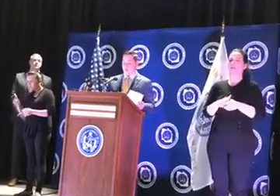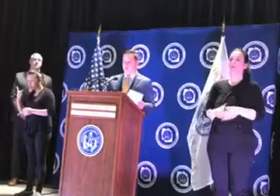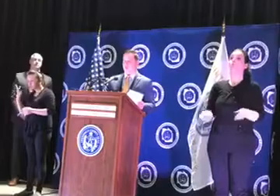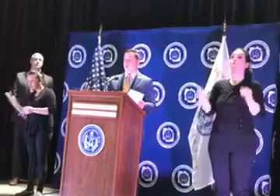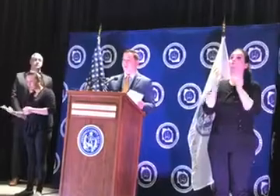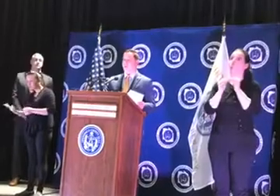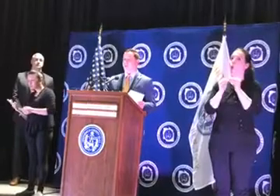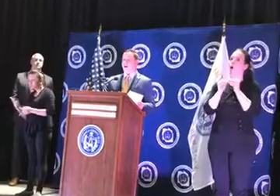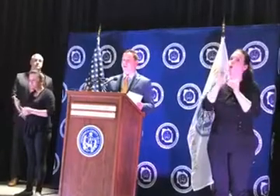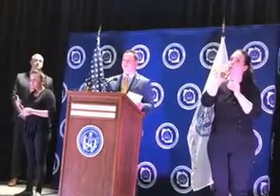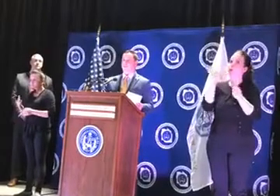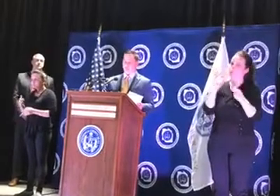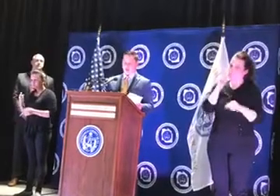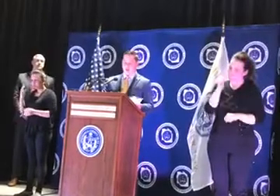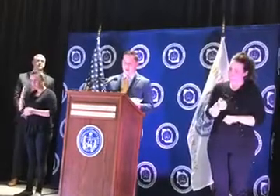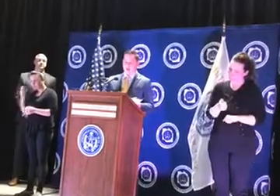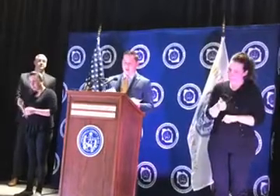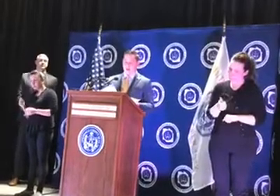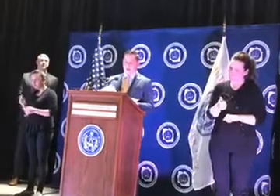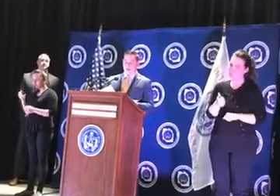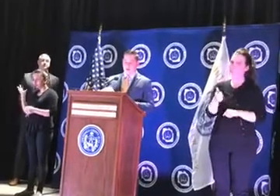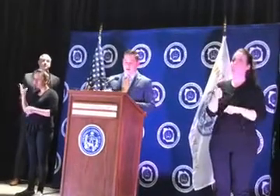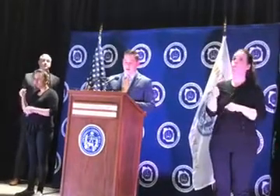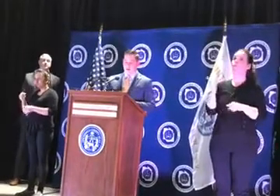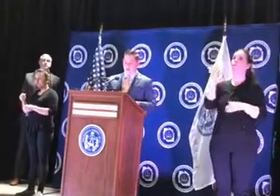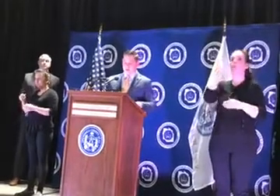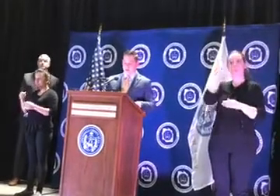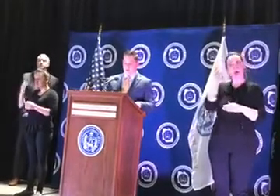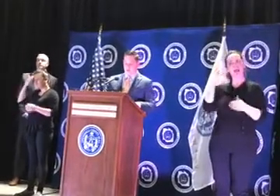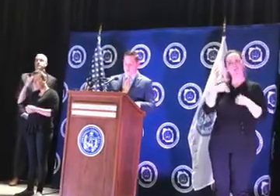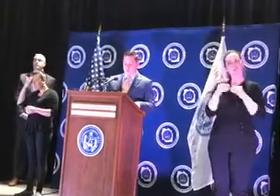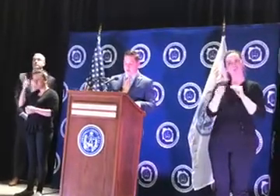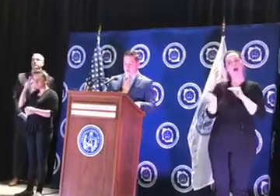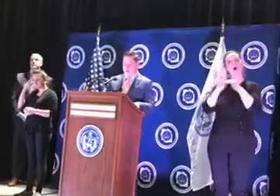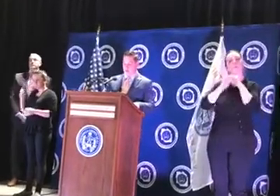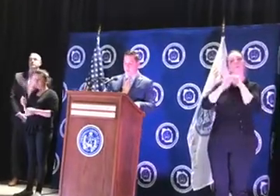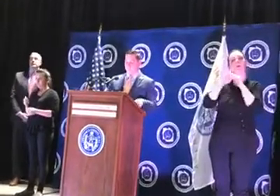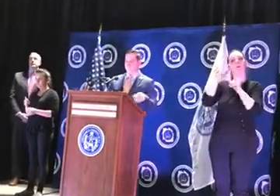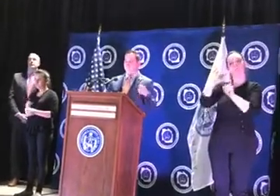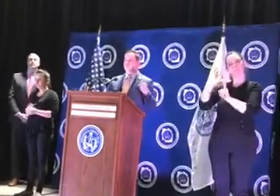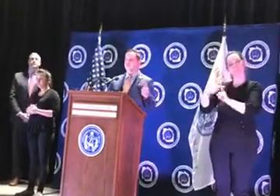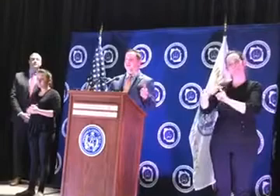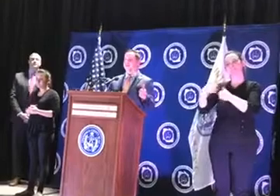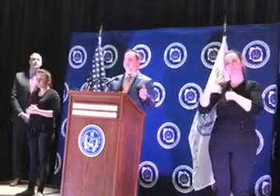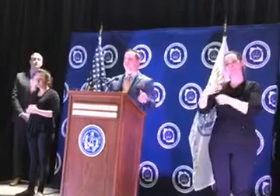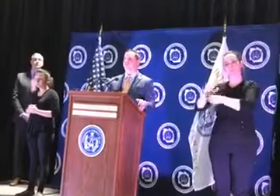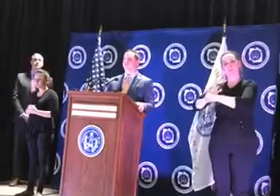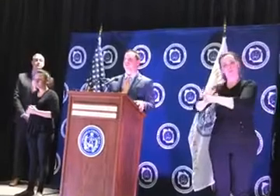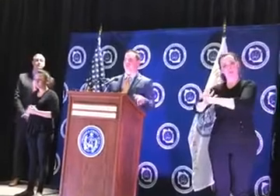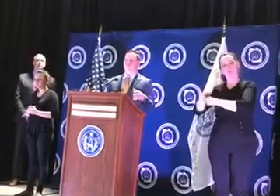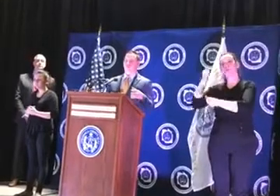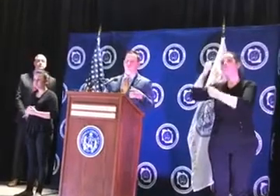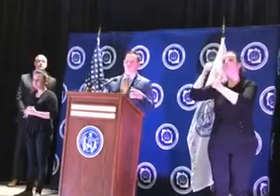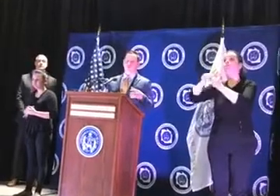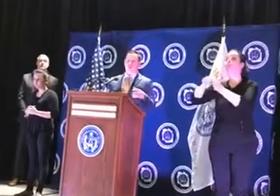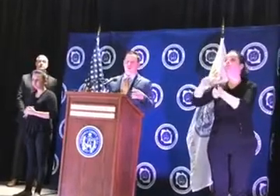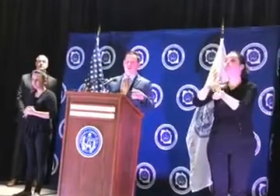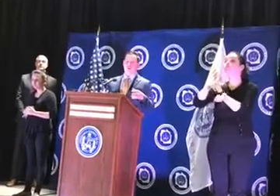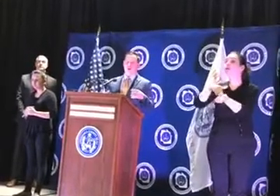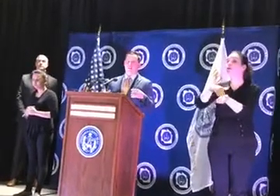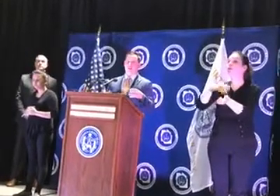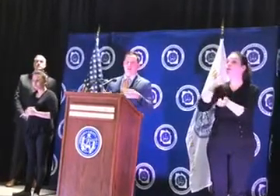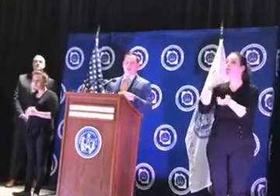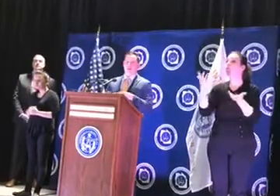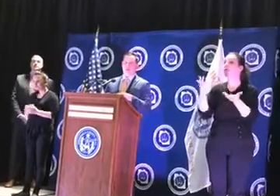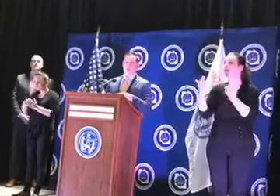tomorrow. There will be more positives. The idea about that Dr. Gupta touched on related to investigations. Think